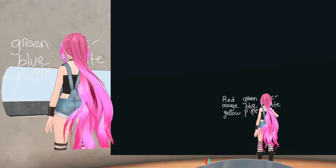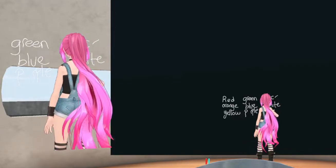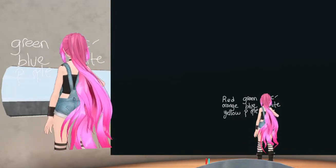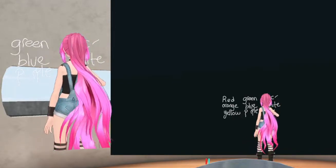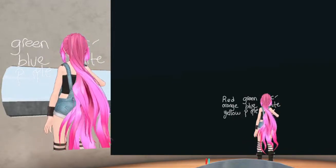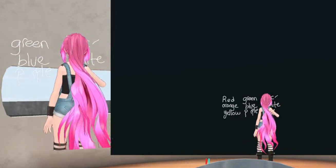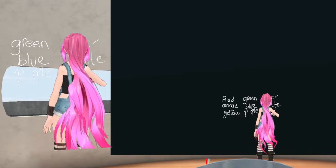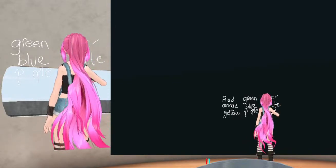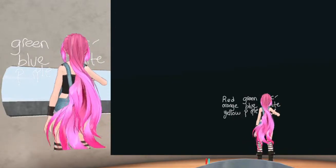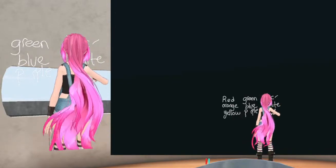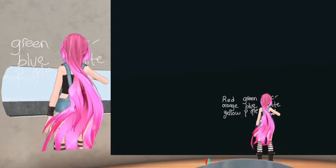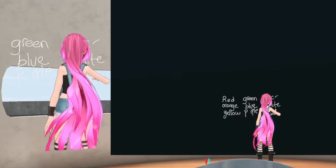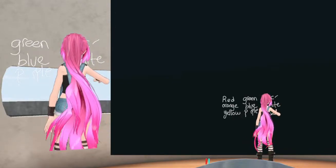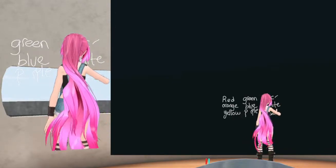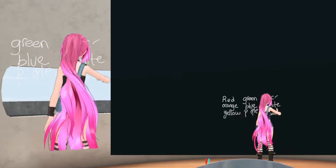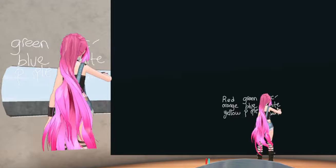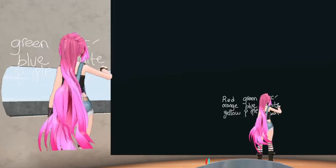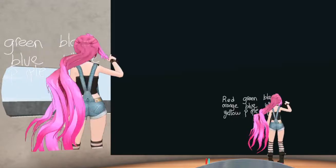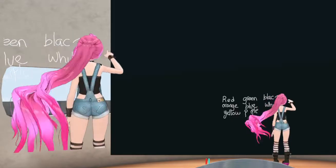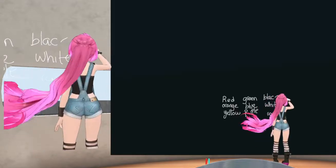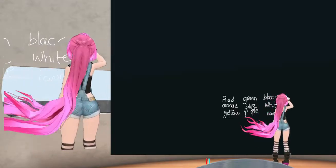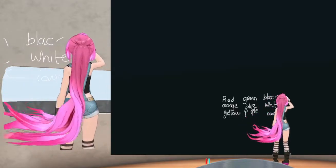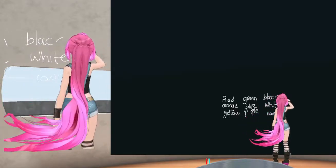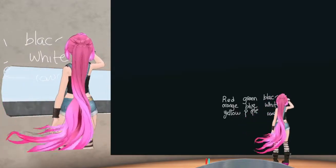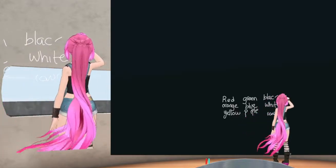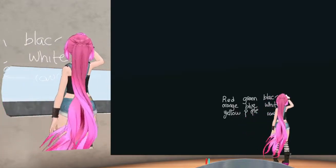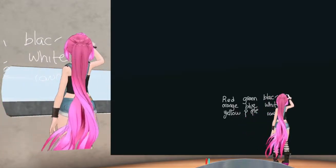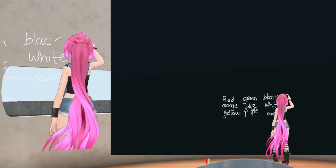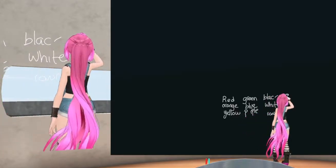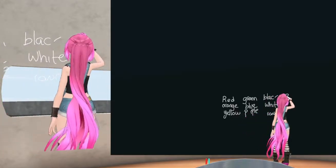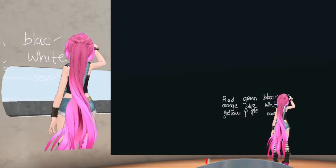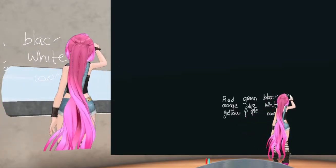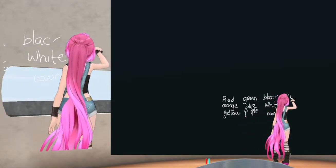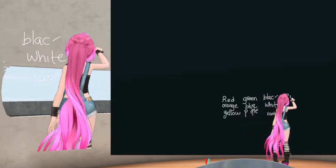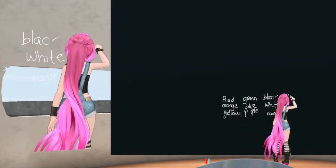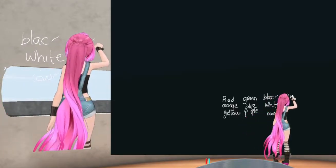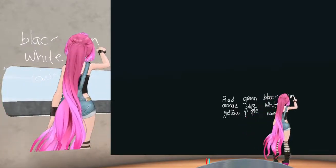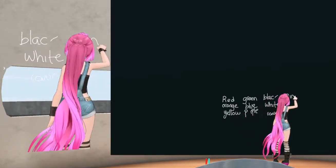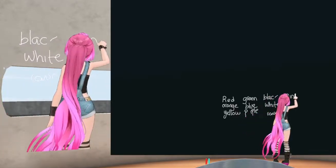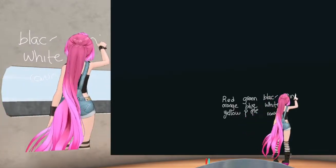brown. What's another good one? Can't forget pink.